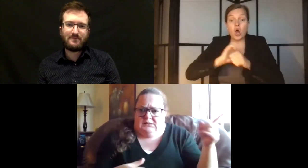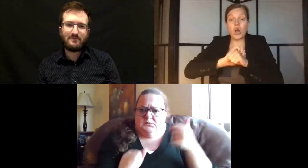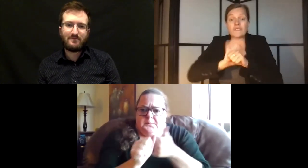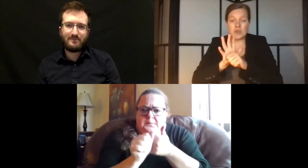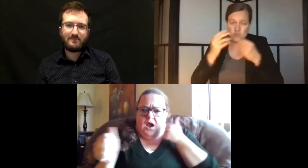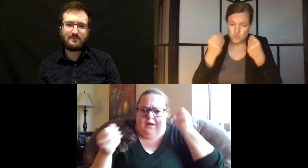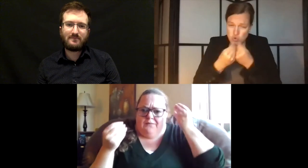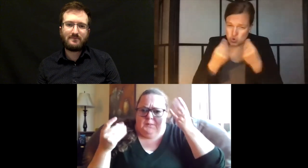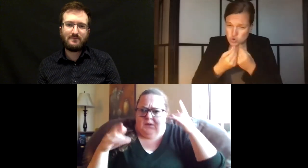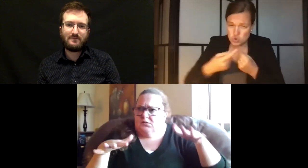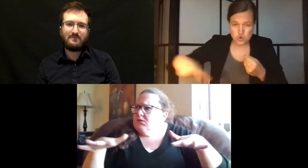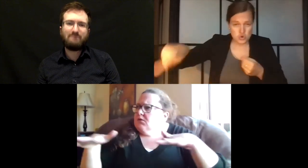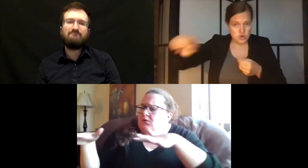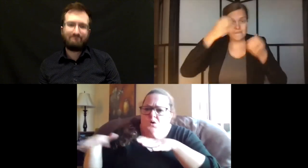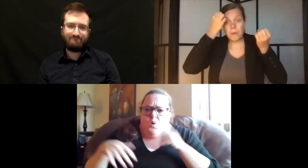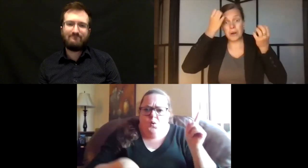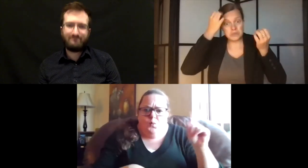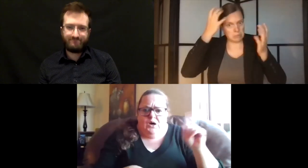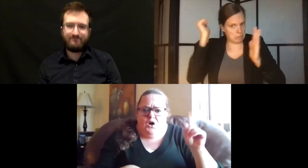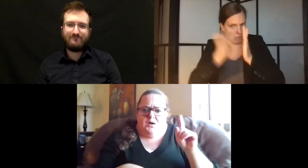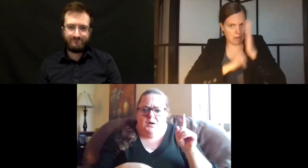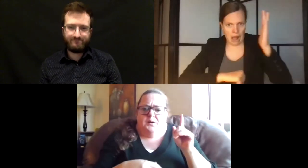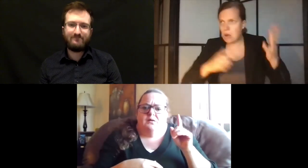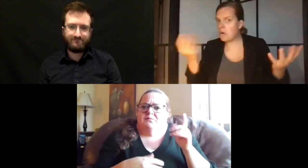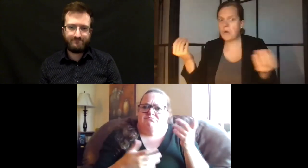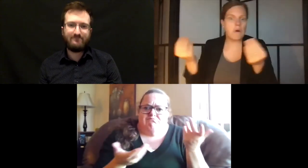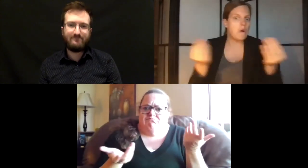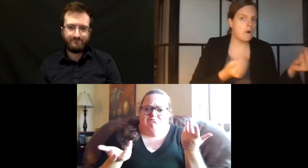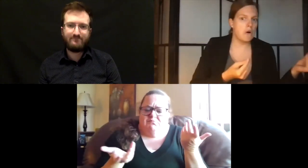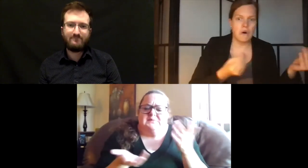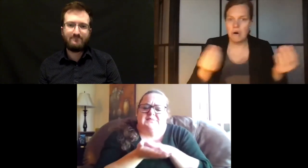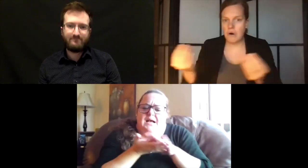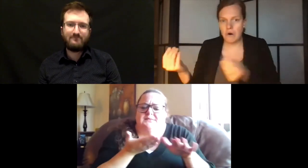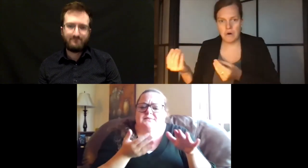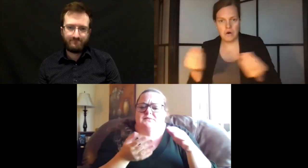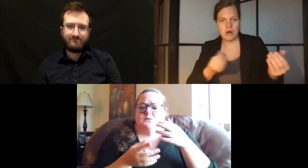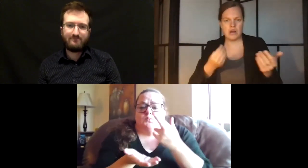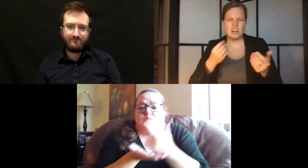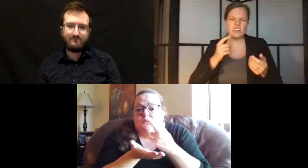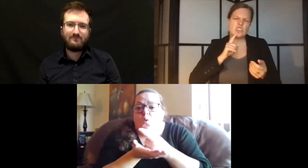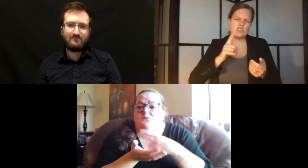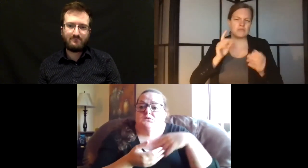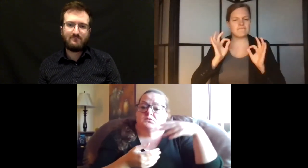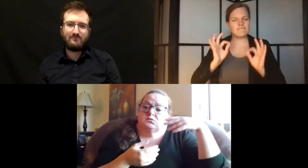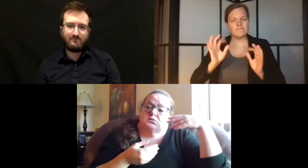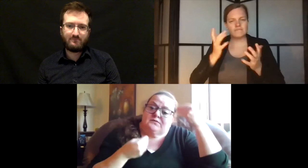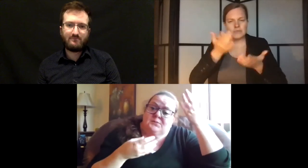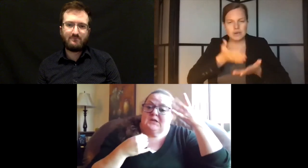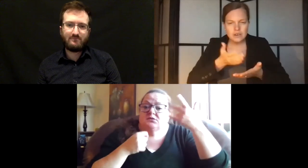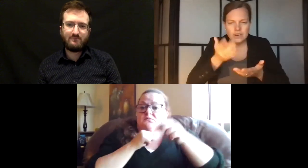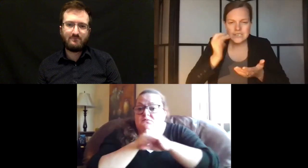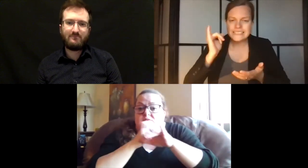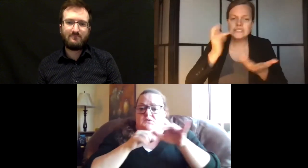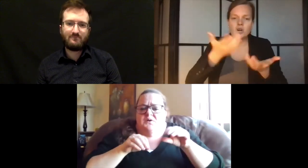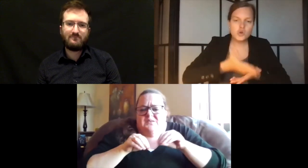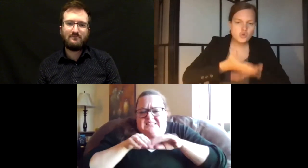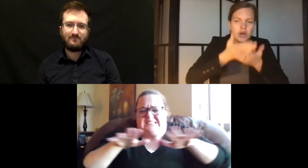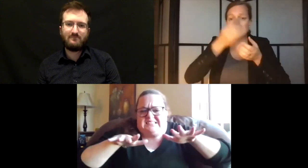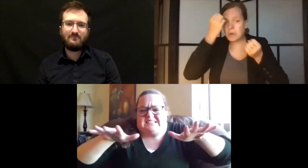spreads throughout the province. And if people don't know where to go, there are the resources through CHS